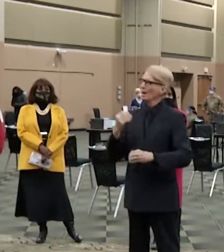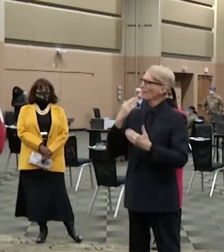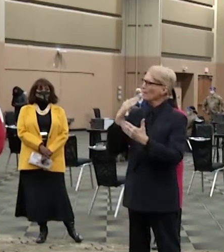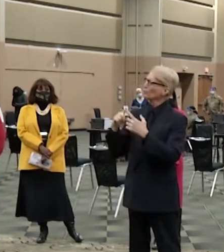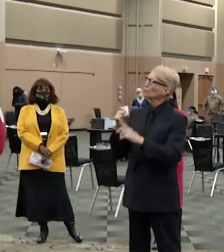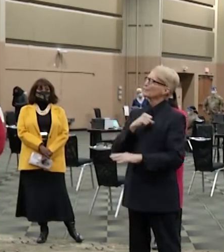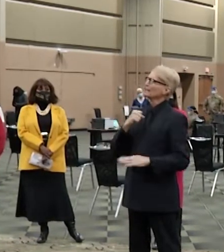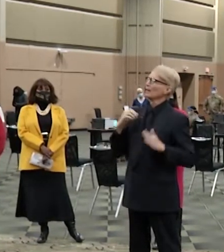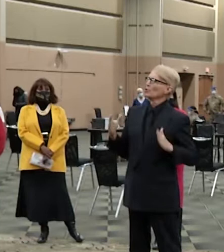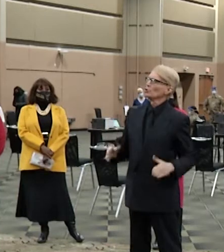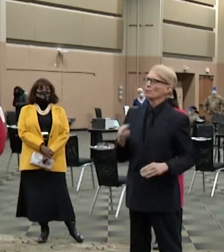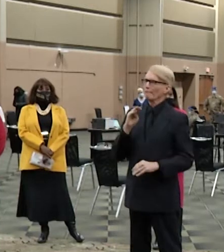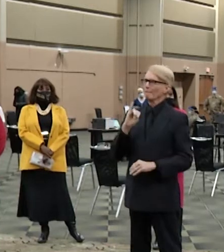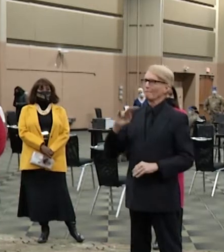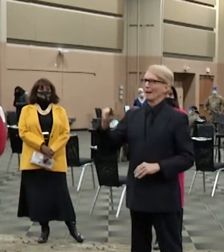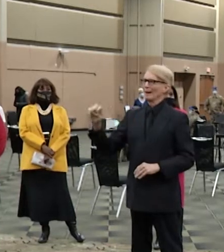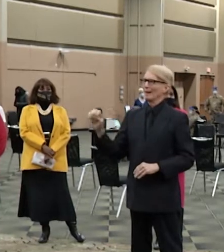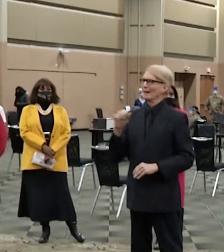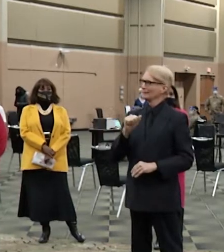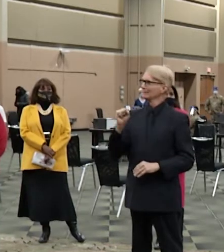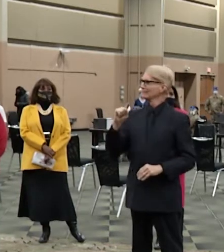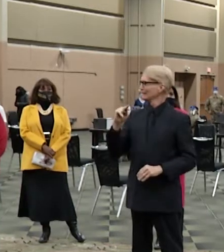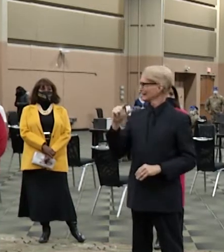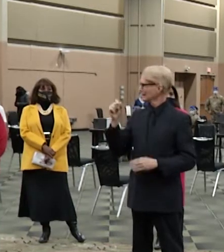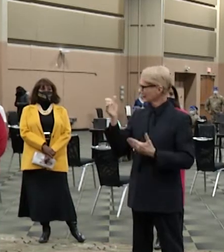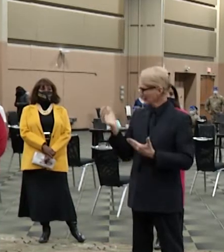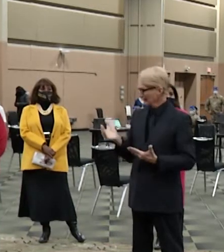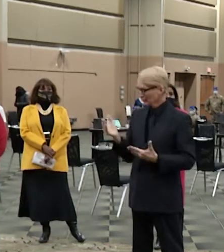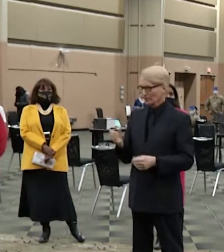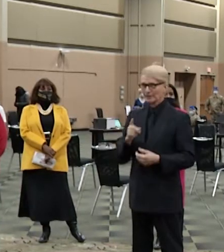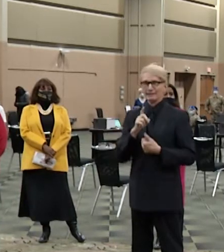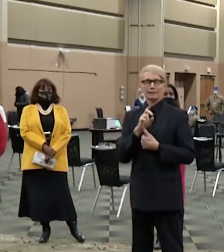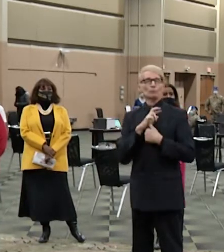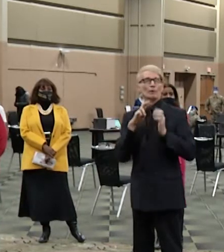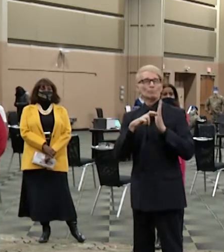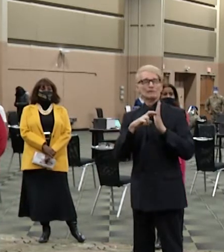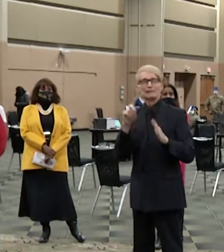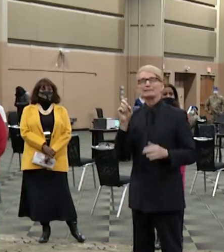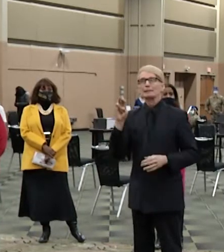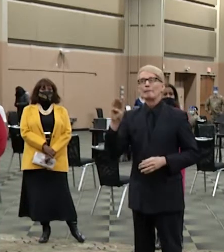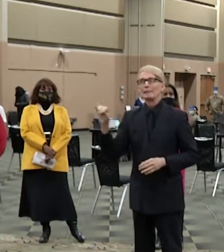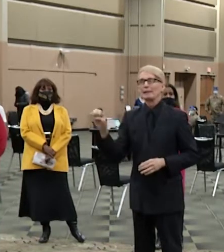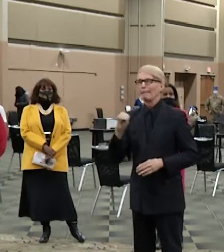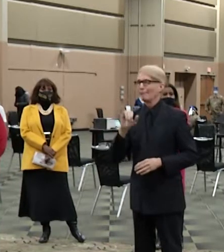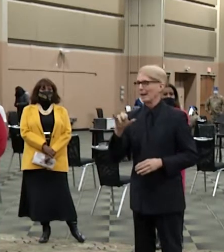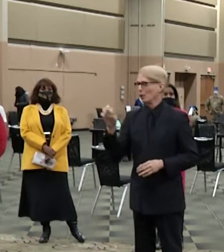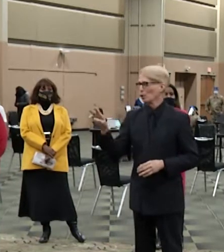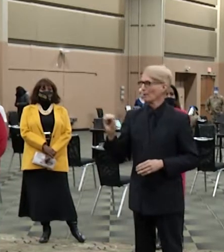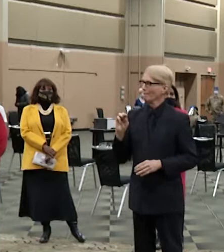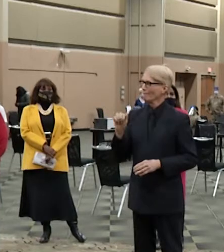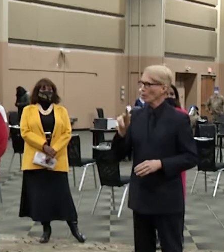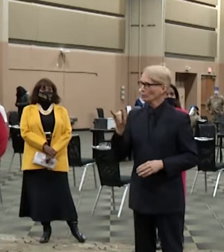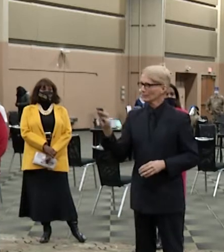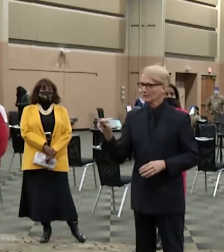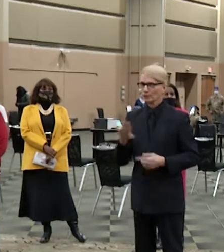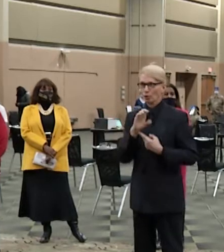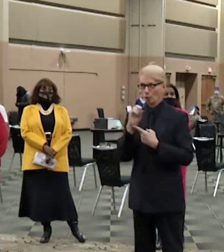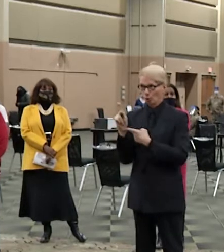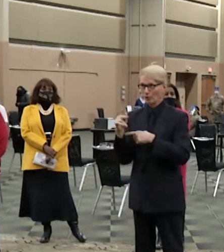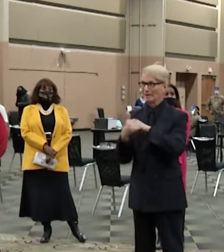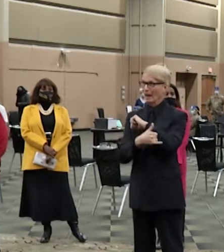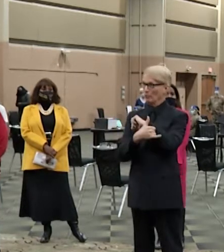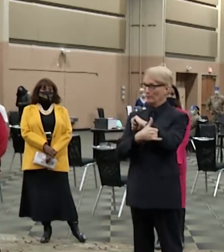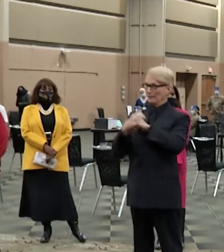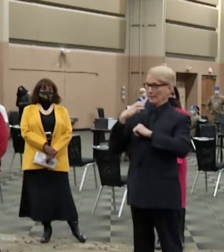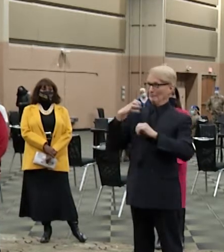Mike Hastings, who's here to my right, Representative Debbie Myers-Martin, our Cook County commissioners that are here joining